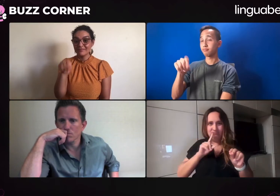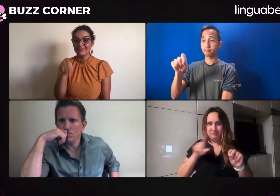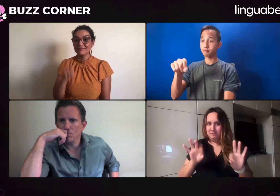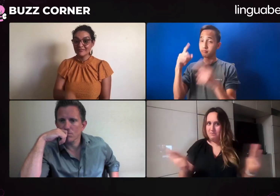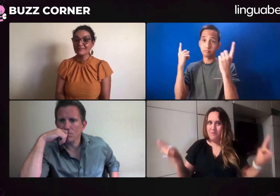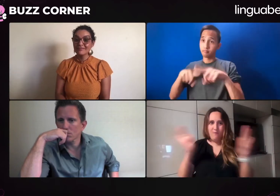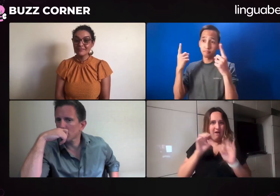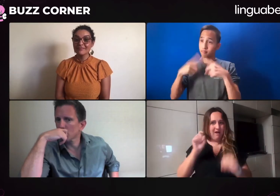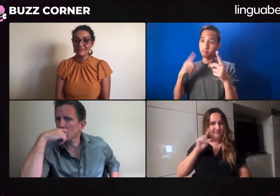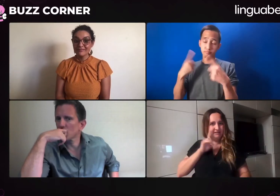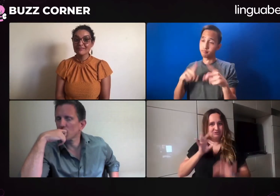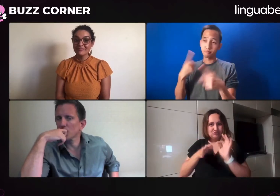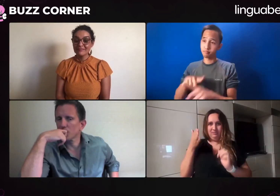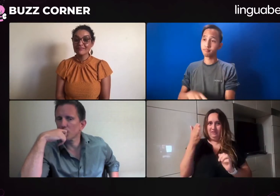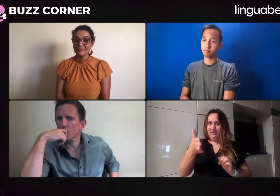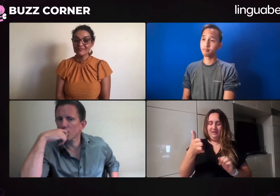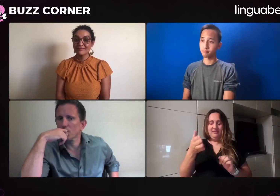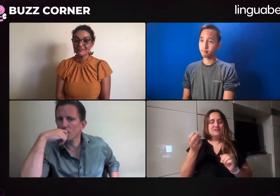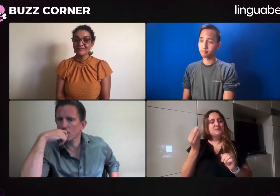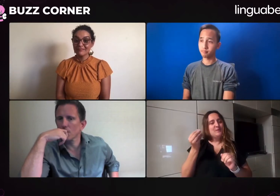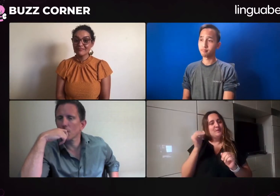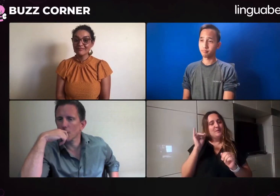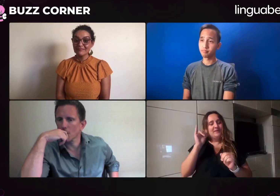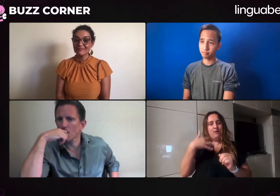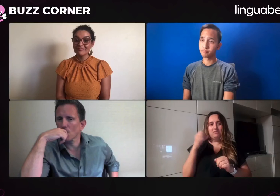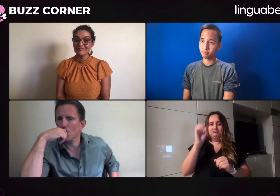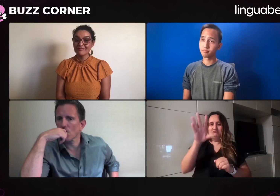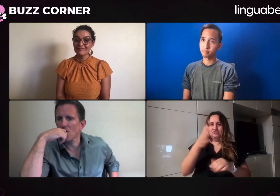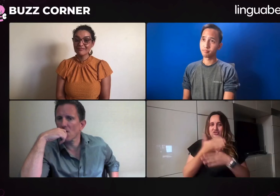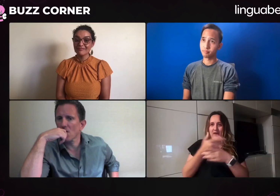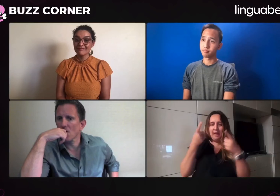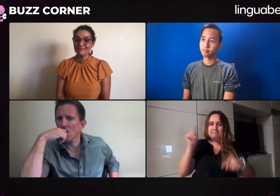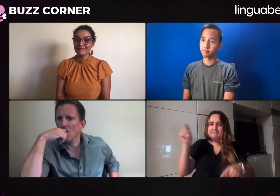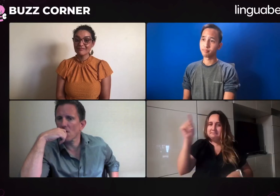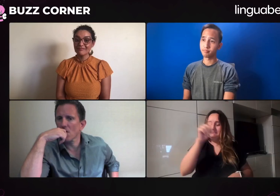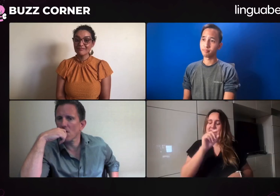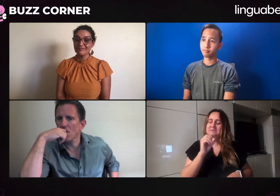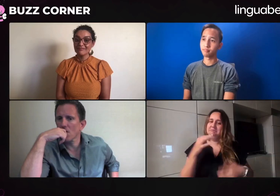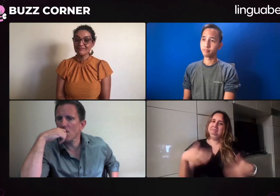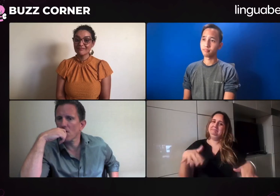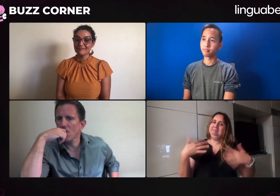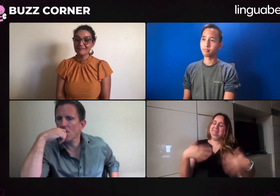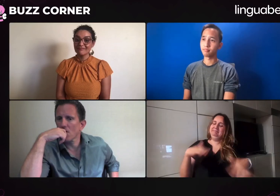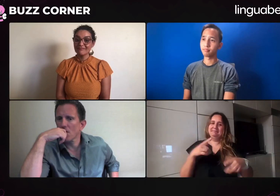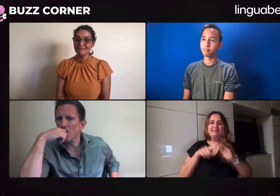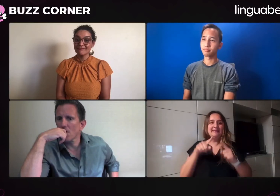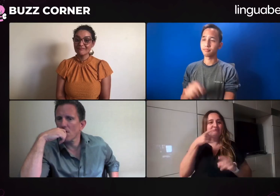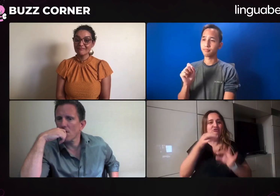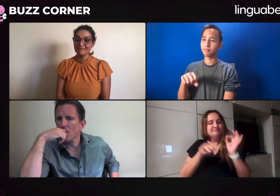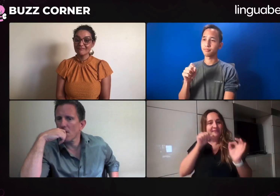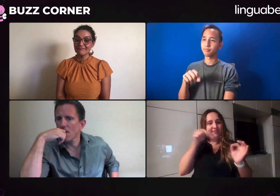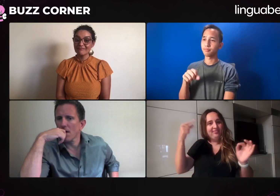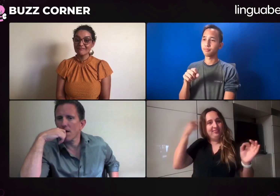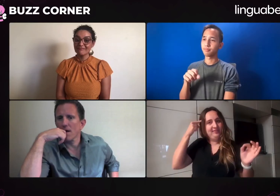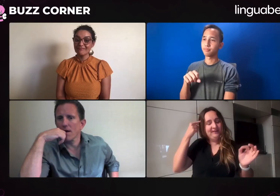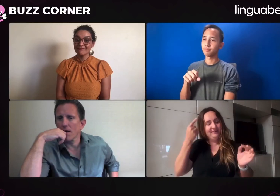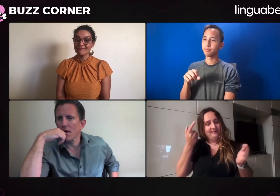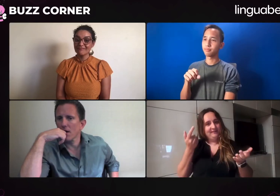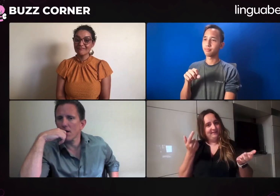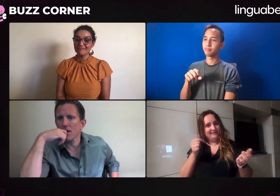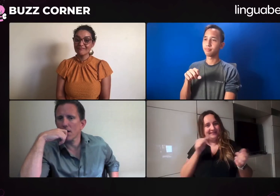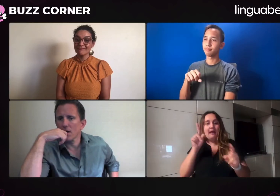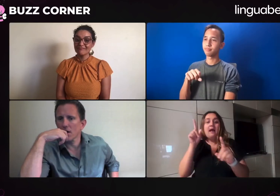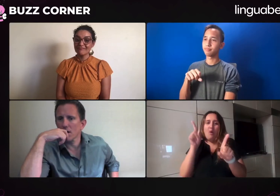that can be an example of autism is oppressing deaf interpreters in that space of interpreting. So I just wanted to share that has happened at deaf schools